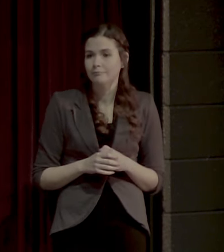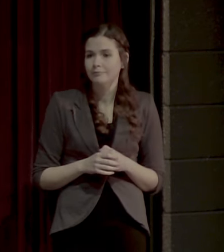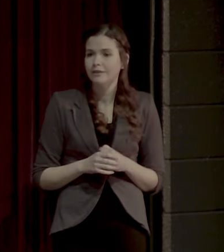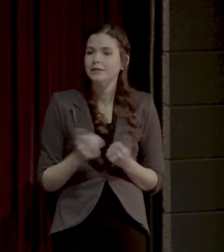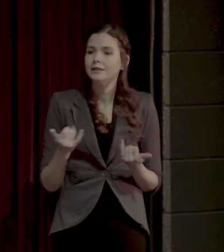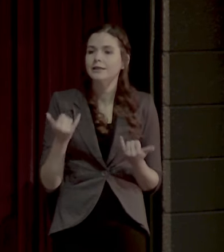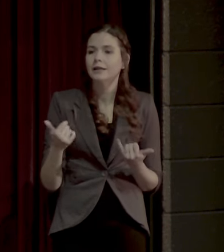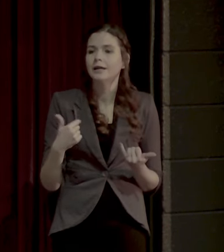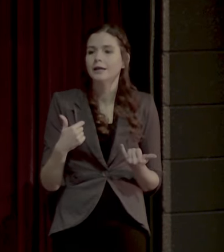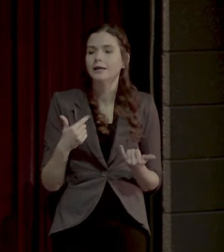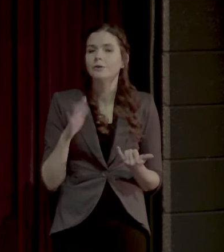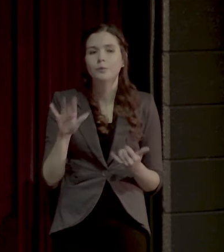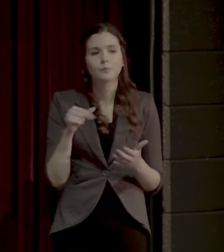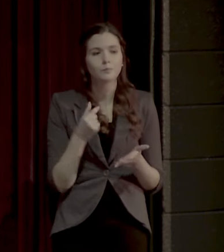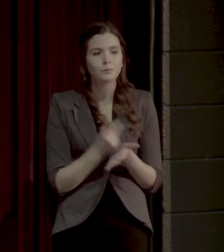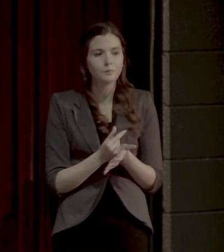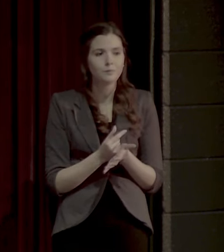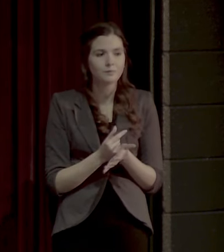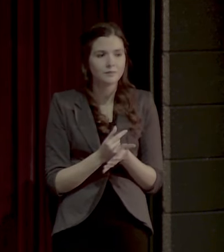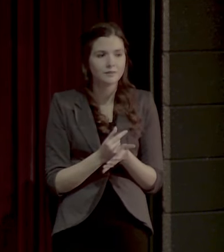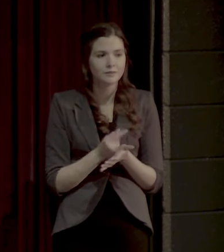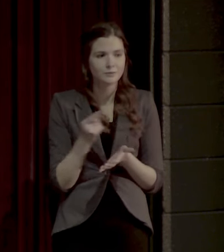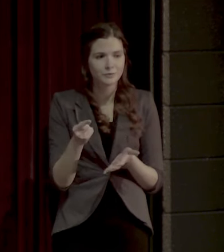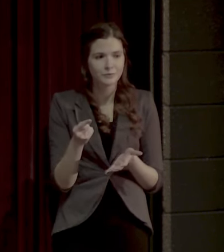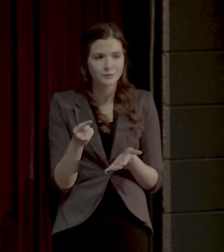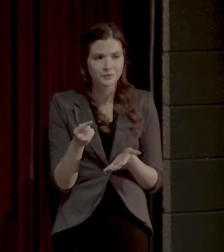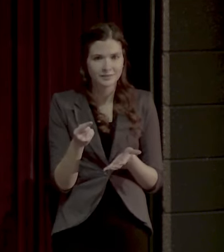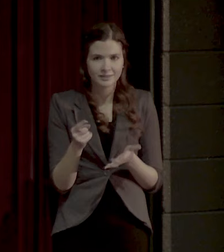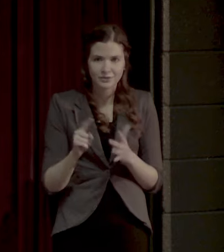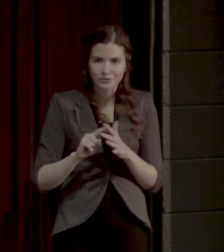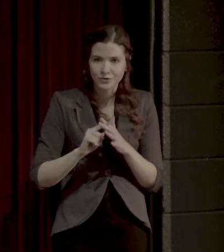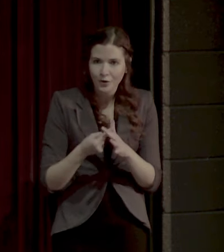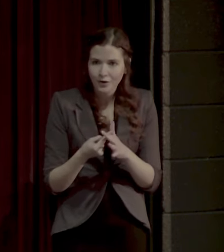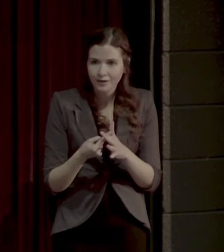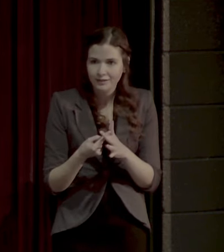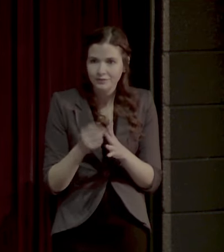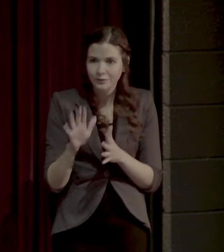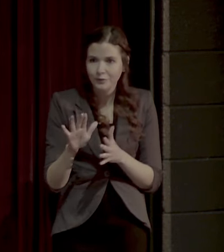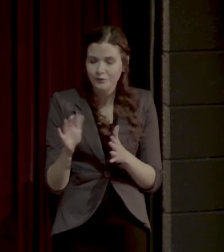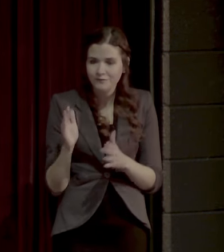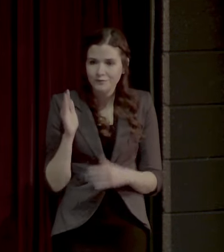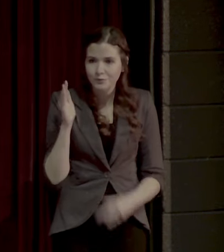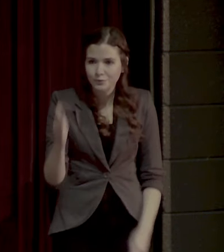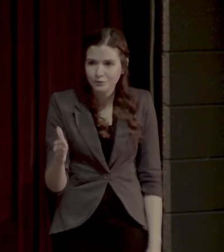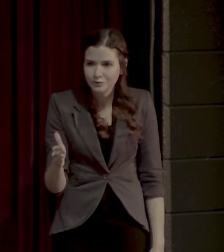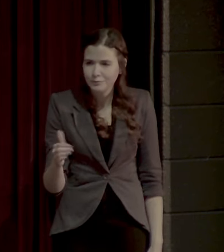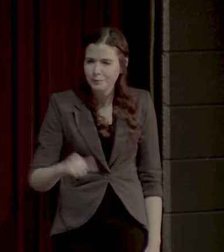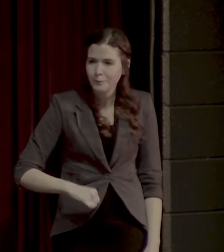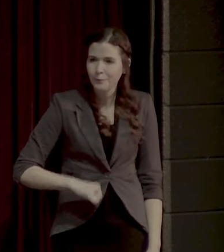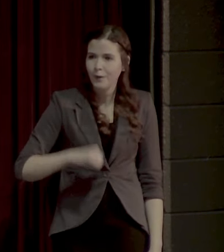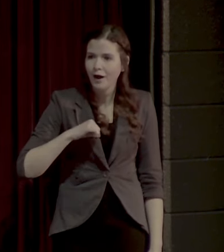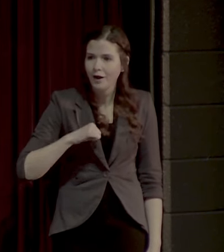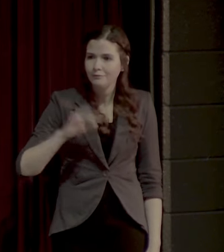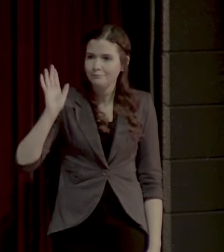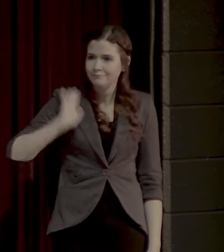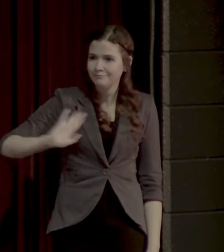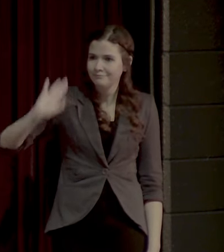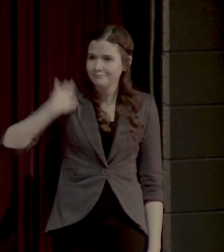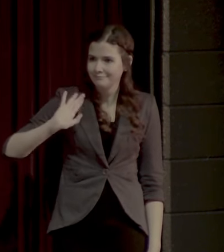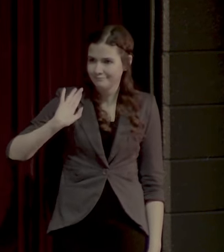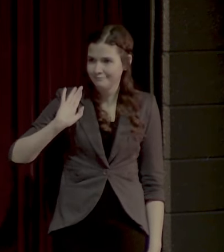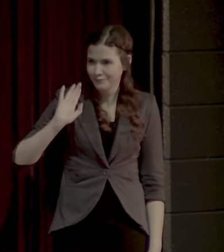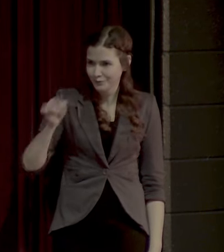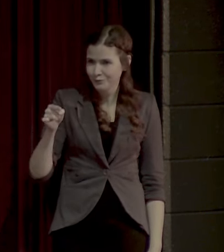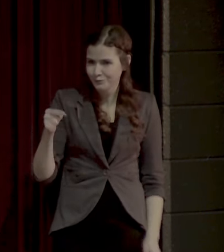So today, on your graduation, you stand at the precipice of your future and be proud of where you came from and what